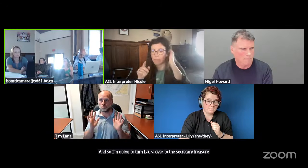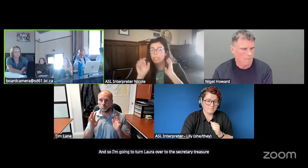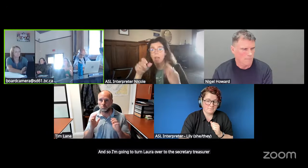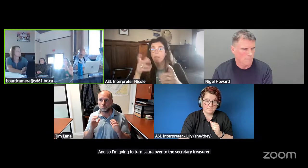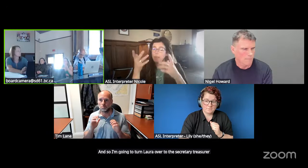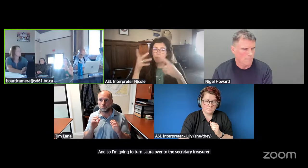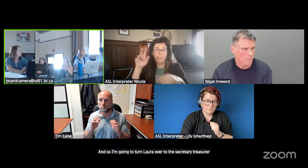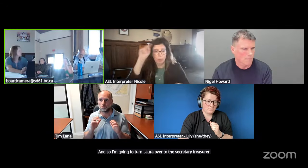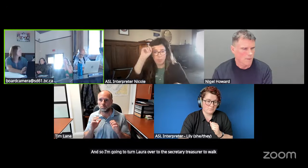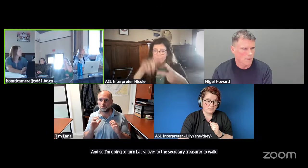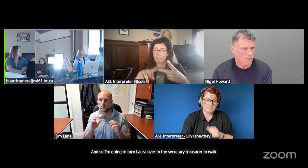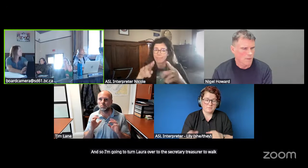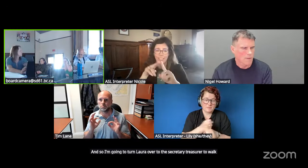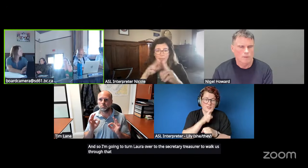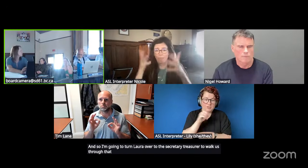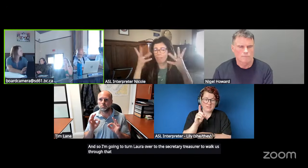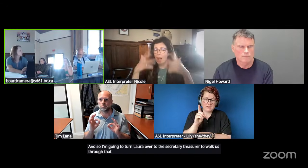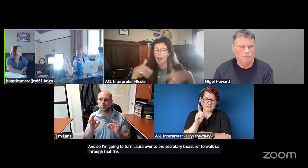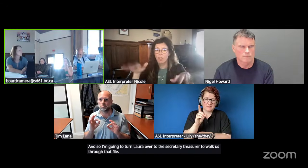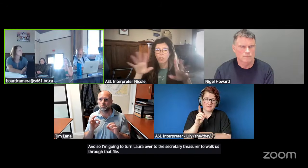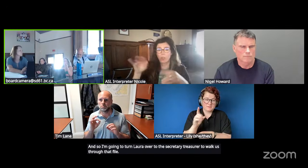us through that bylaw.